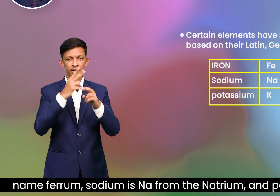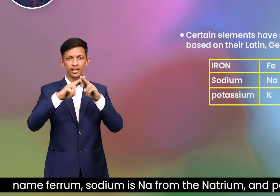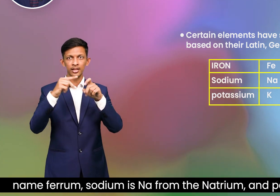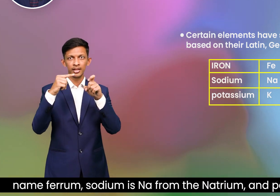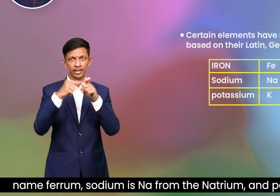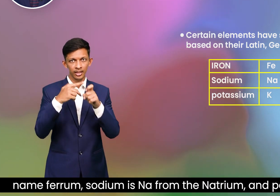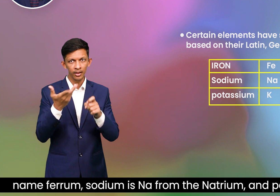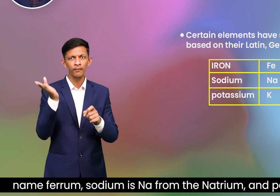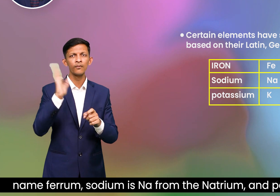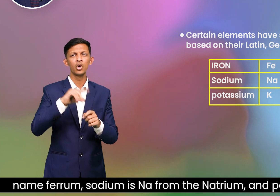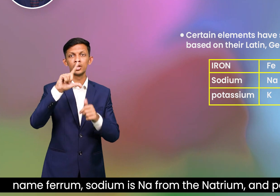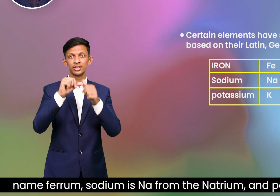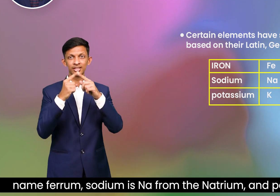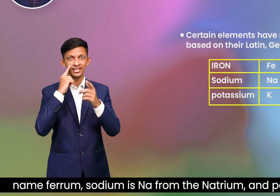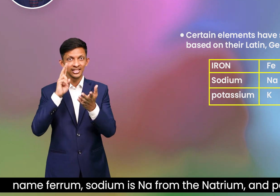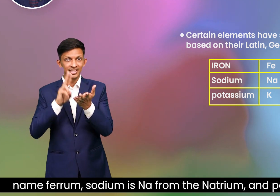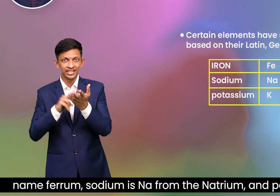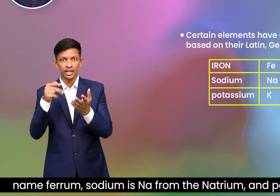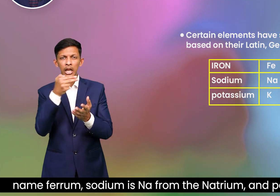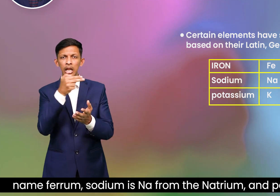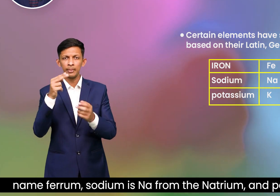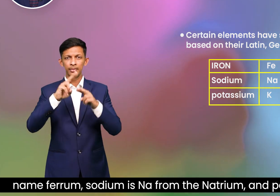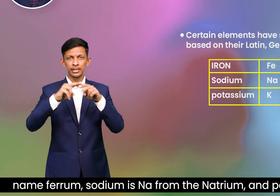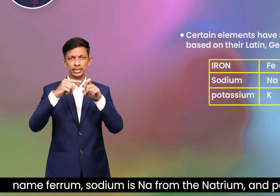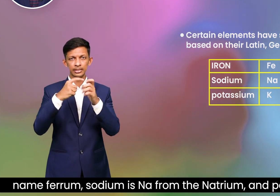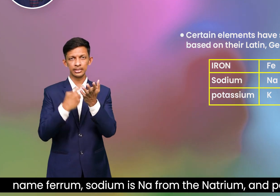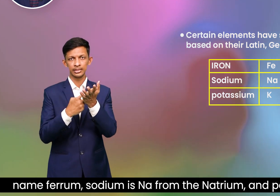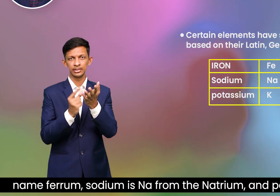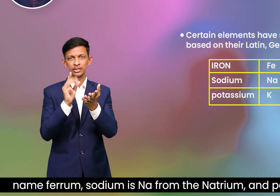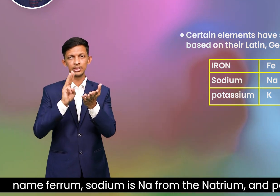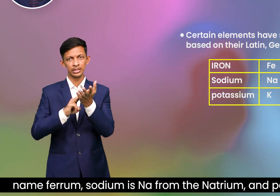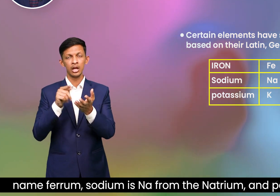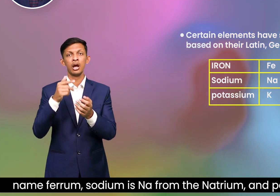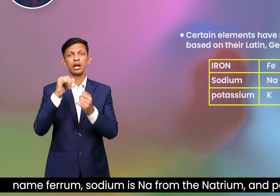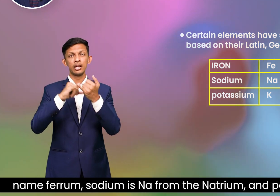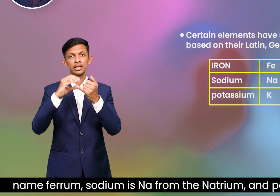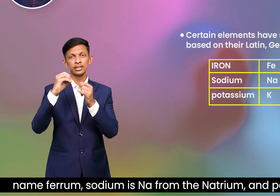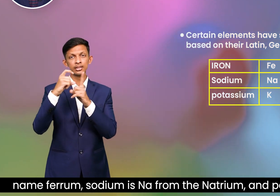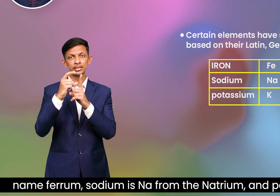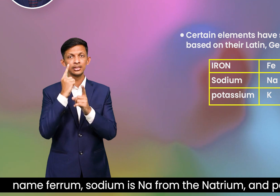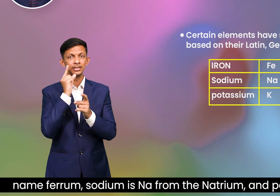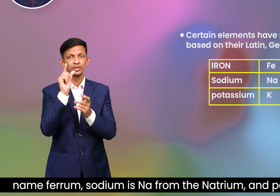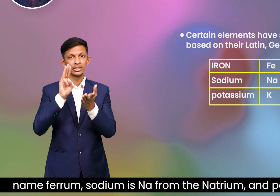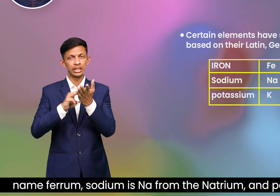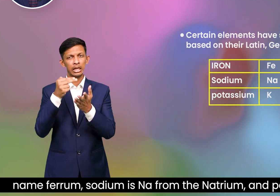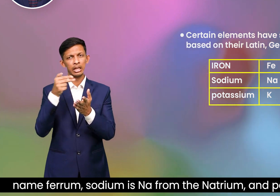ferrum, sodium is Na from natrium, potassium is K from kalium.